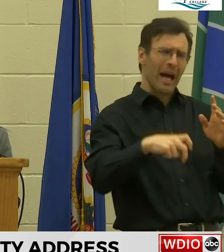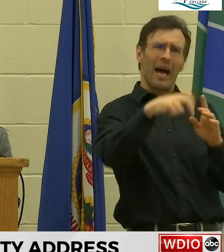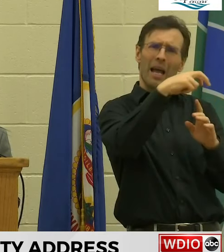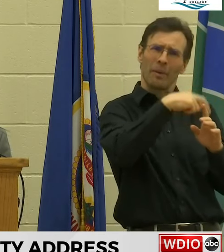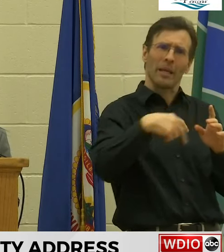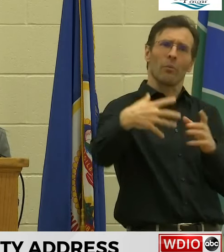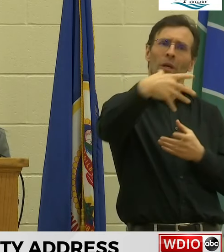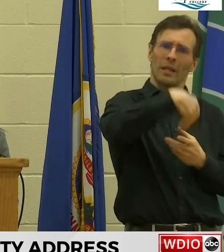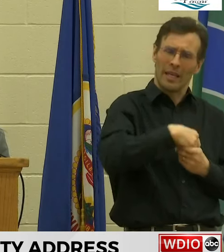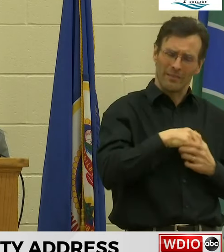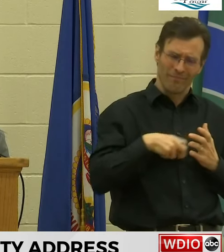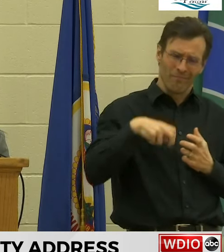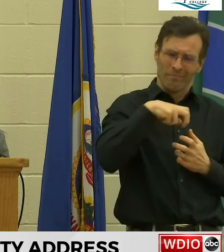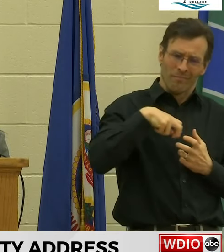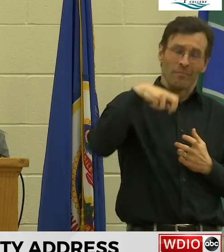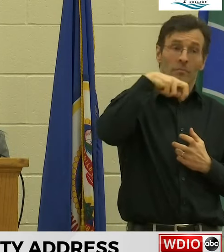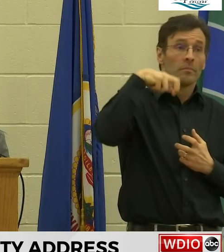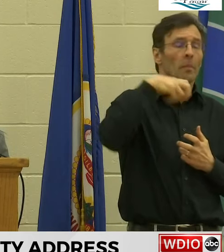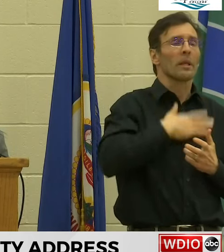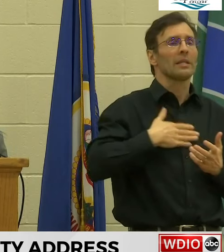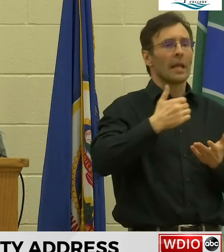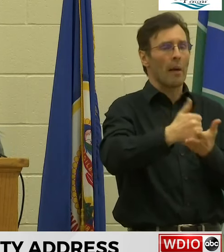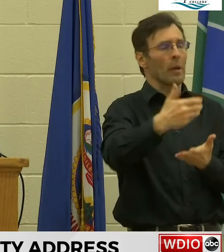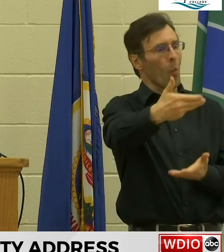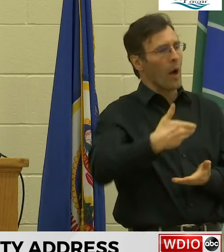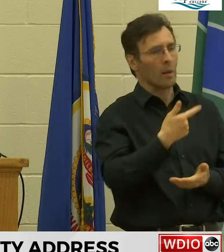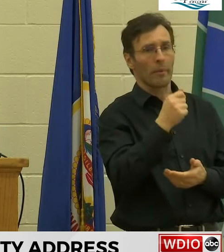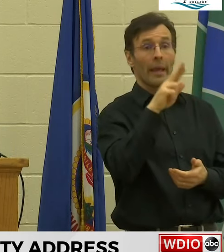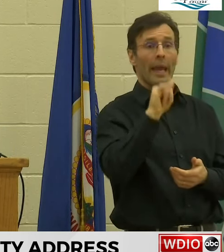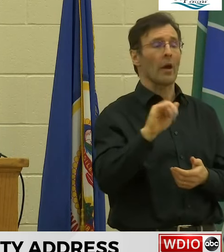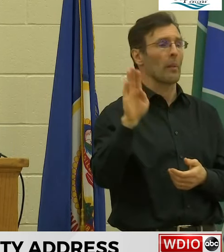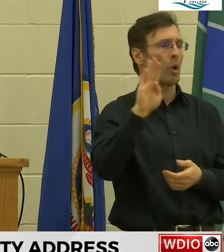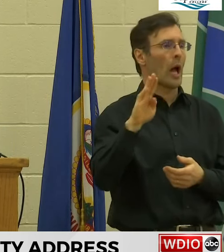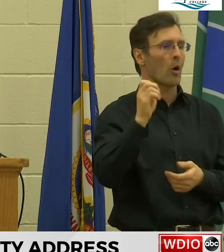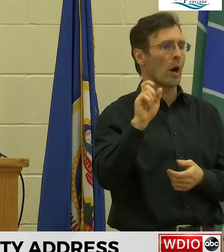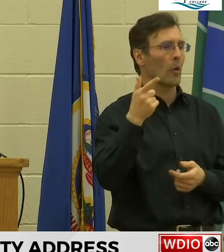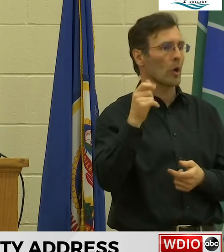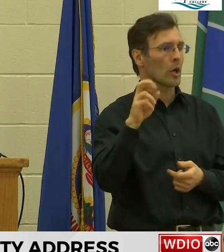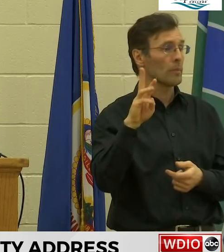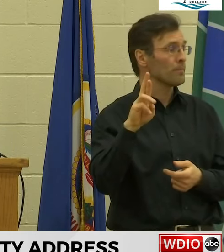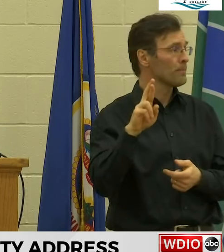Labyrinth Within. Please help me welcome Gary Bullhauer.